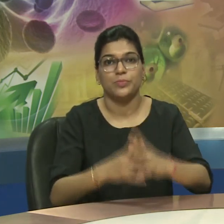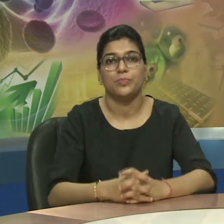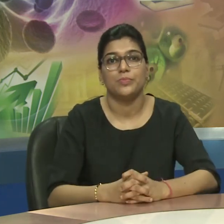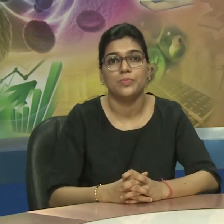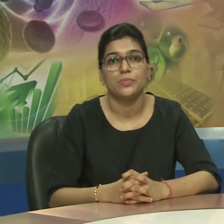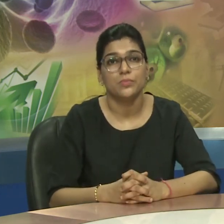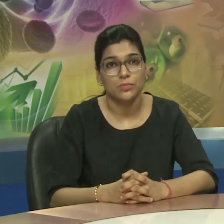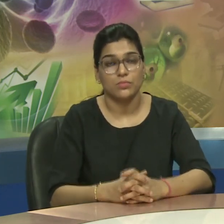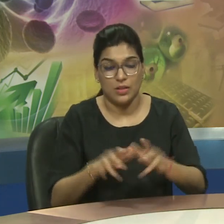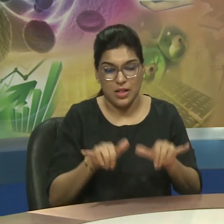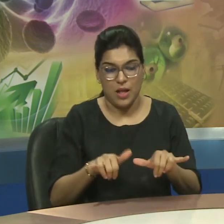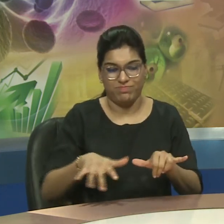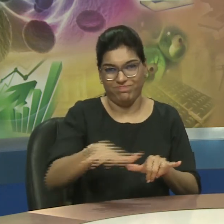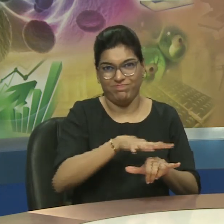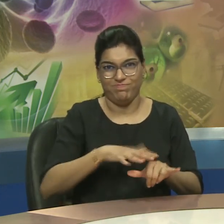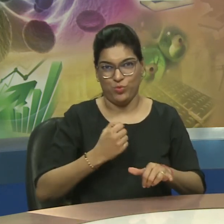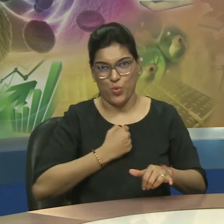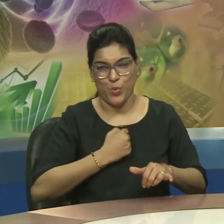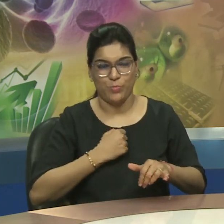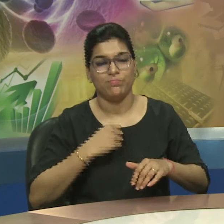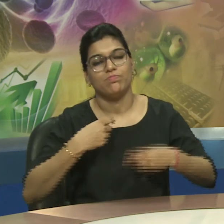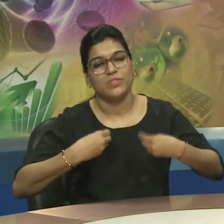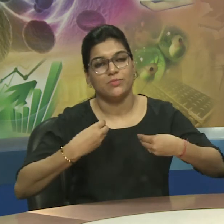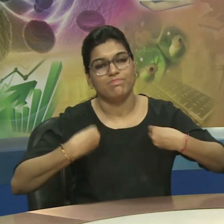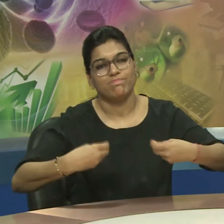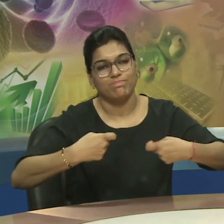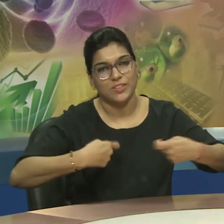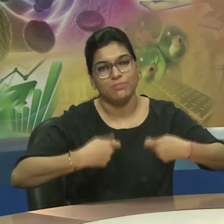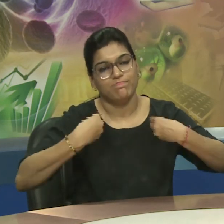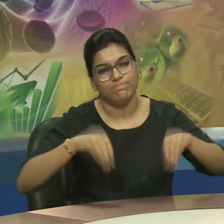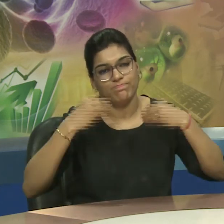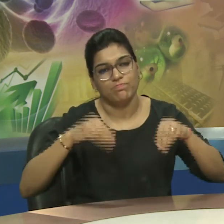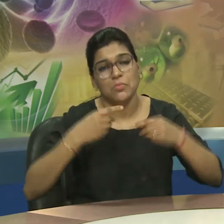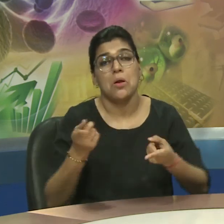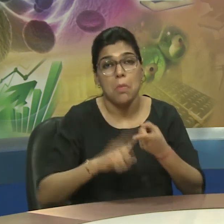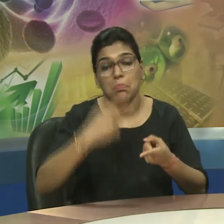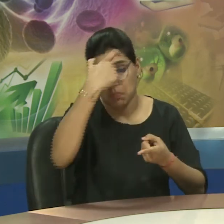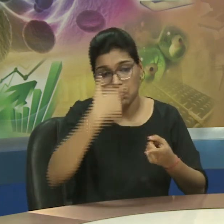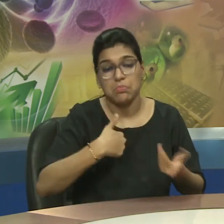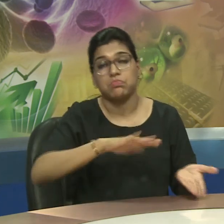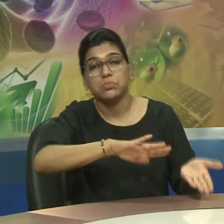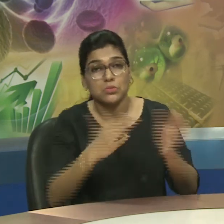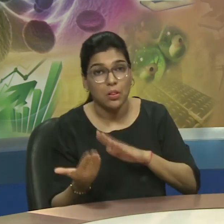Second is insurable interest. It means financial or